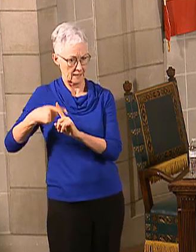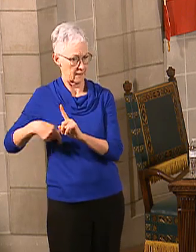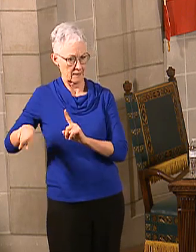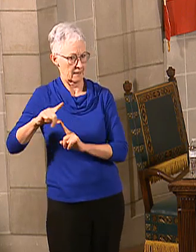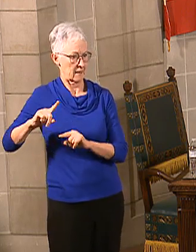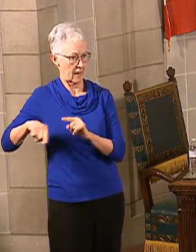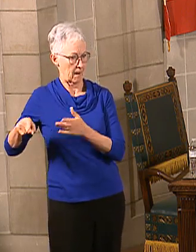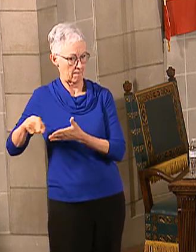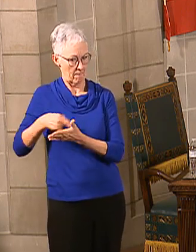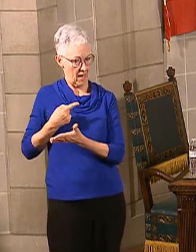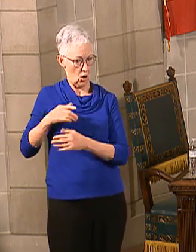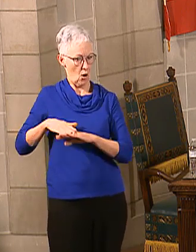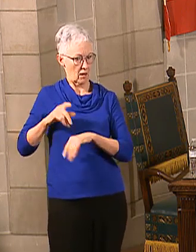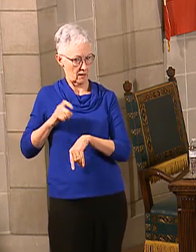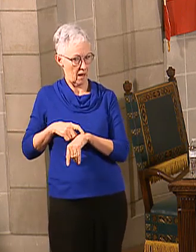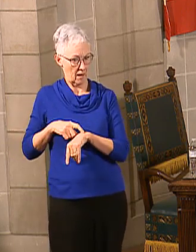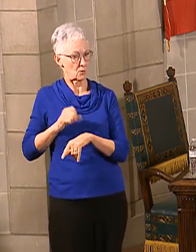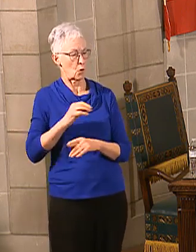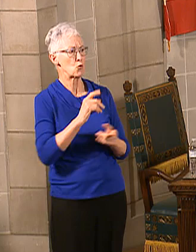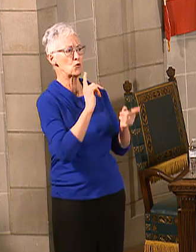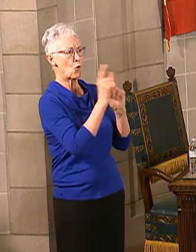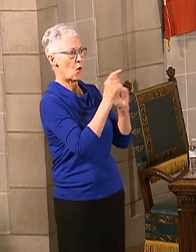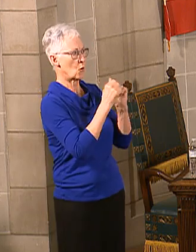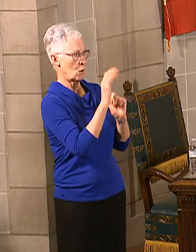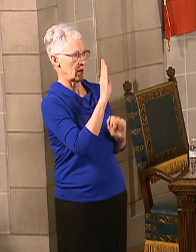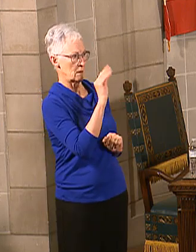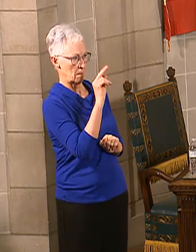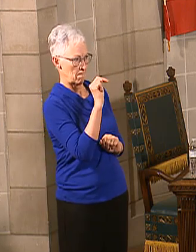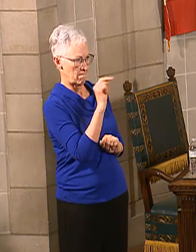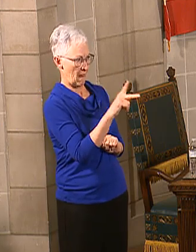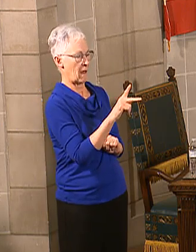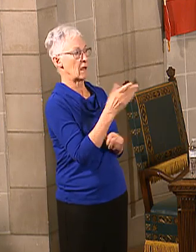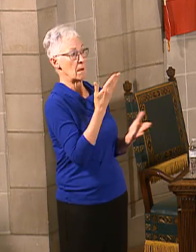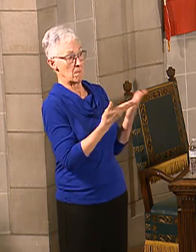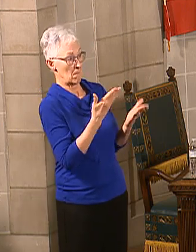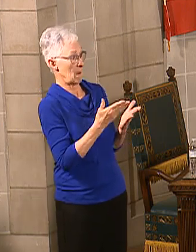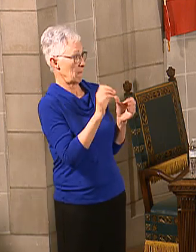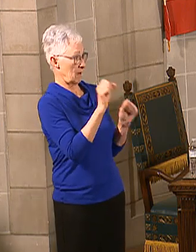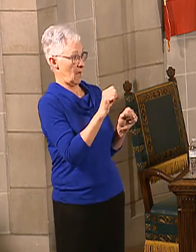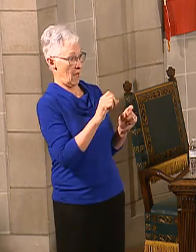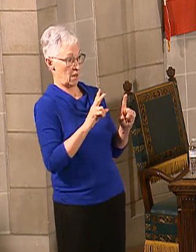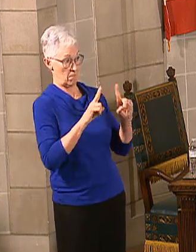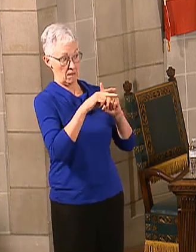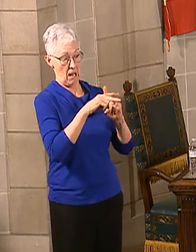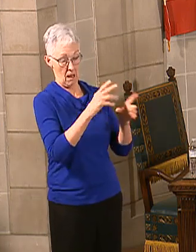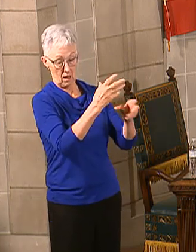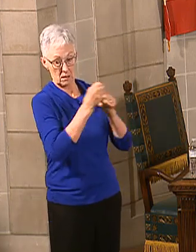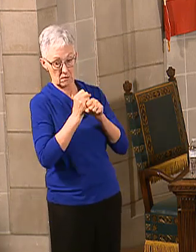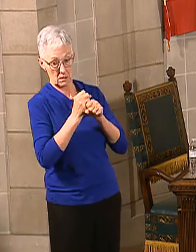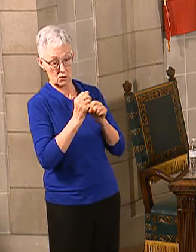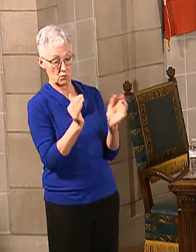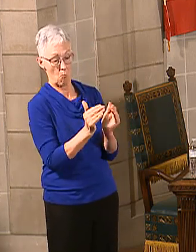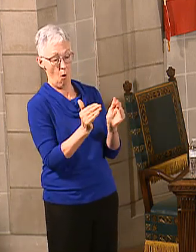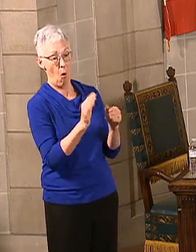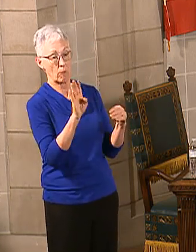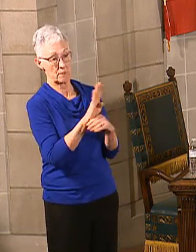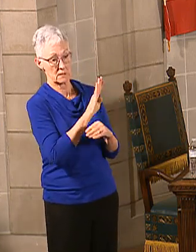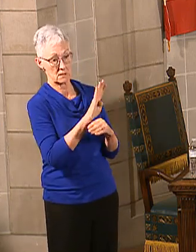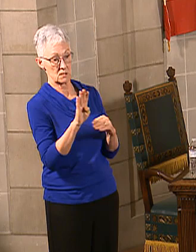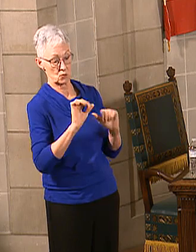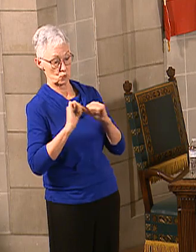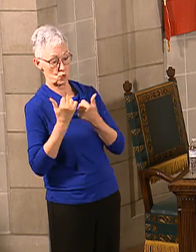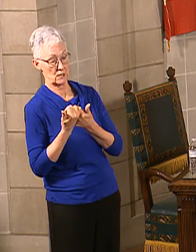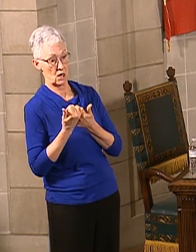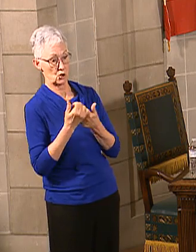also allows you to work with your banks to waive any previous SBA loans that you may have already had. So please work with the folks there. And then